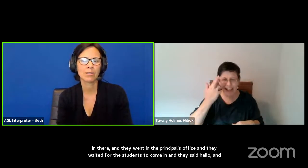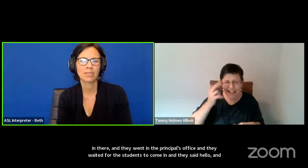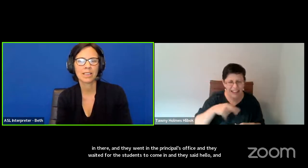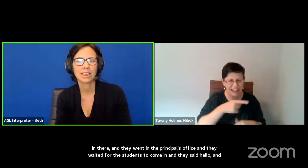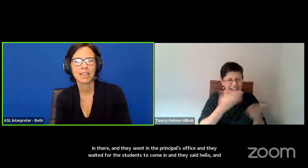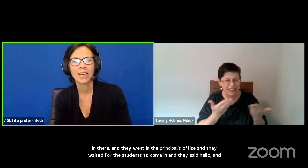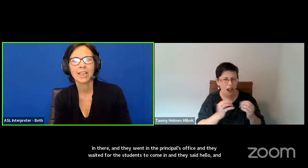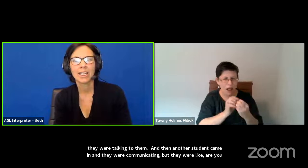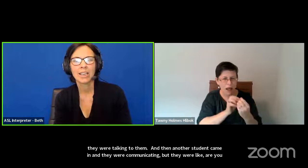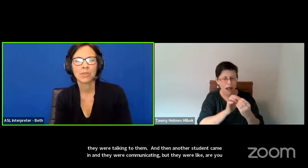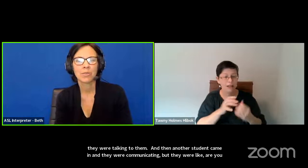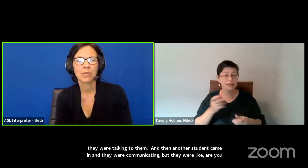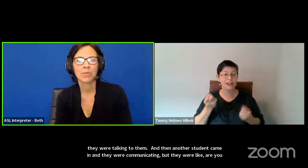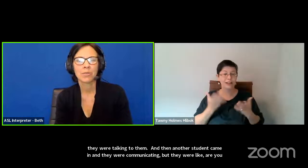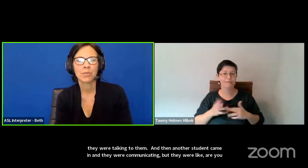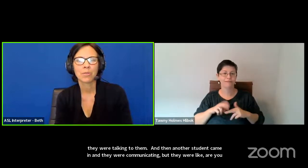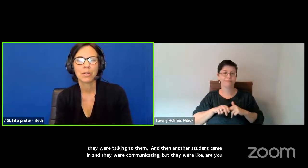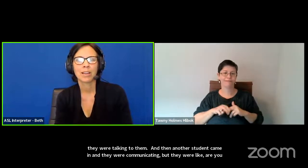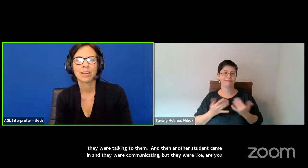other. And it was like,